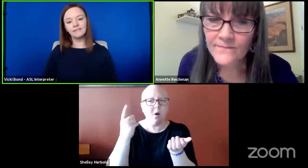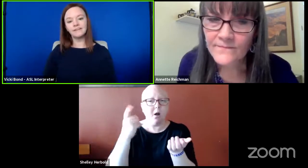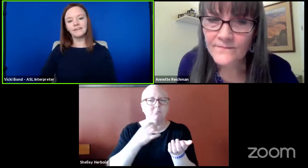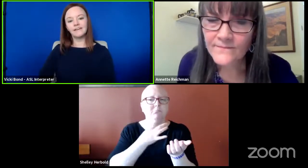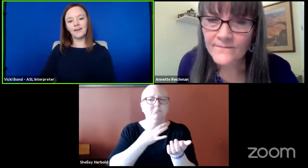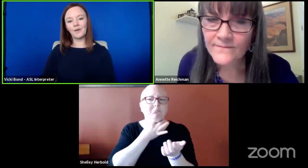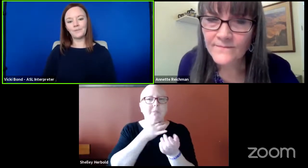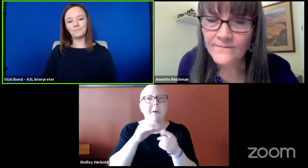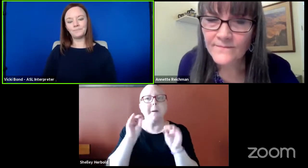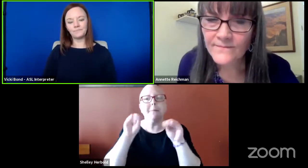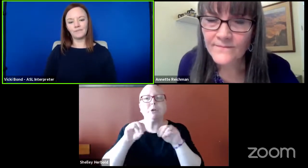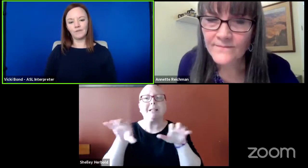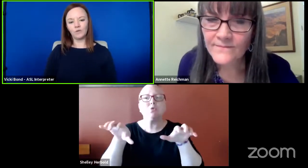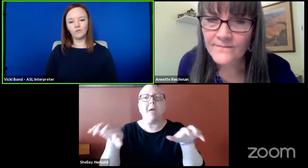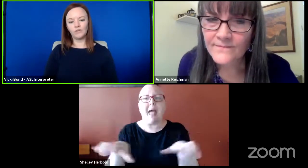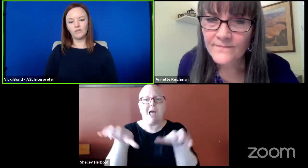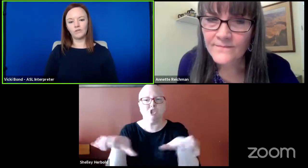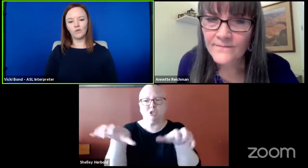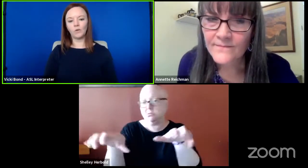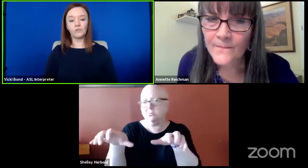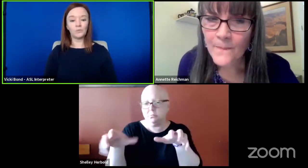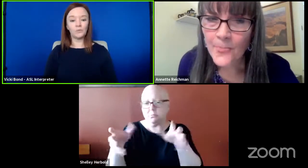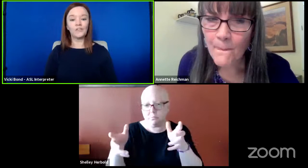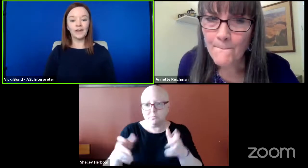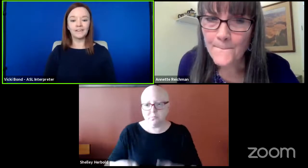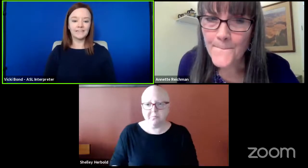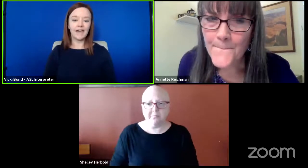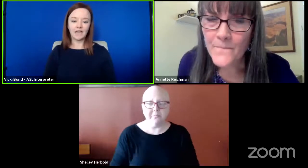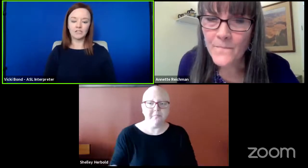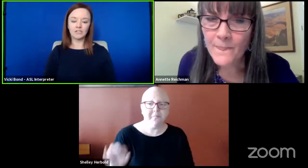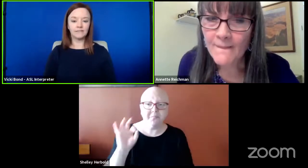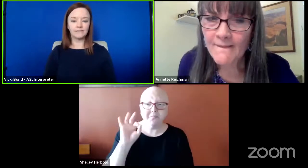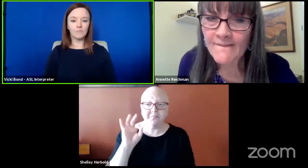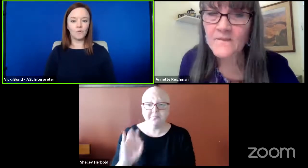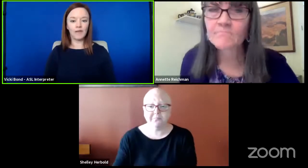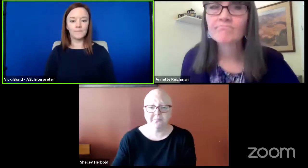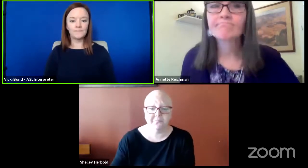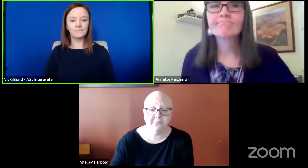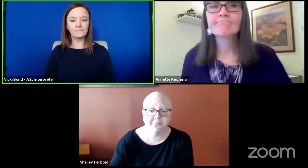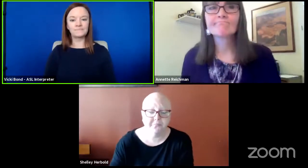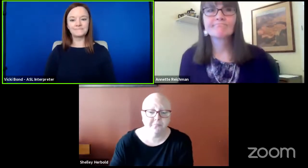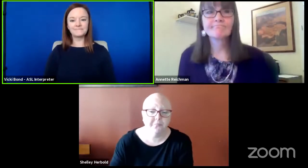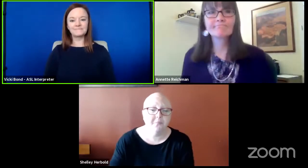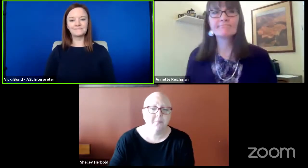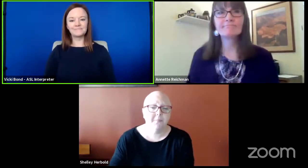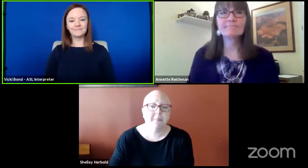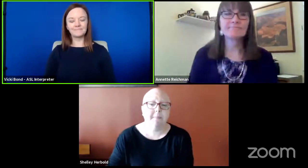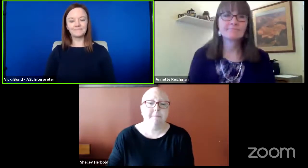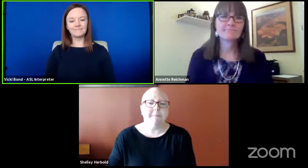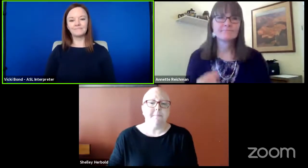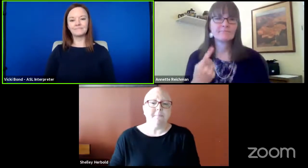it. I'm wondering if you're going to put that into action in some way.